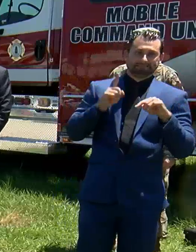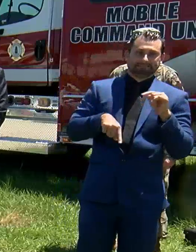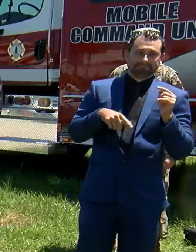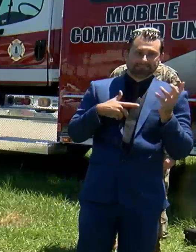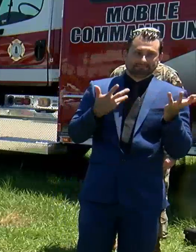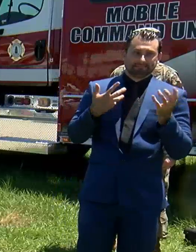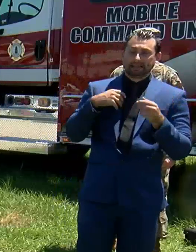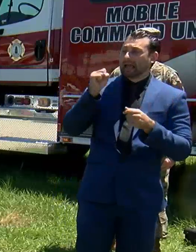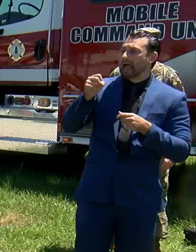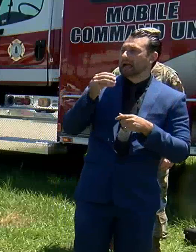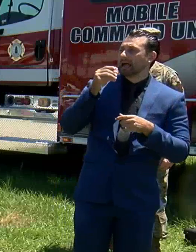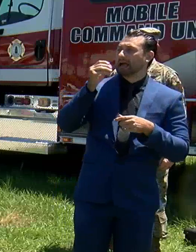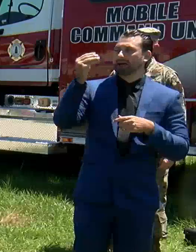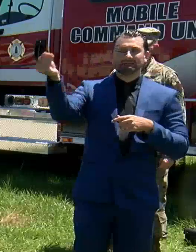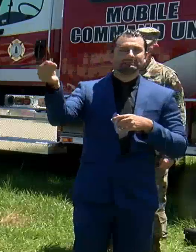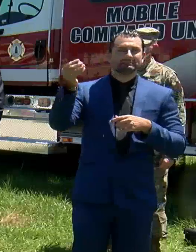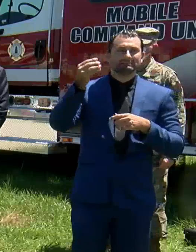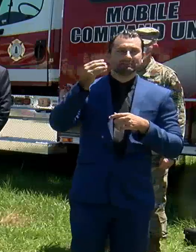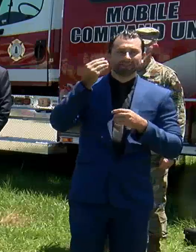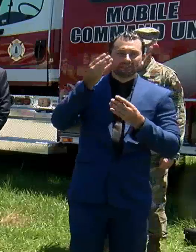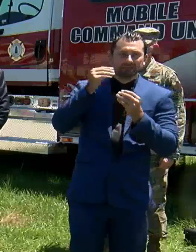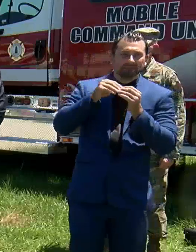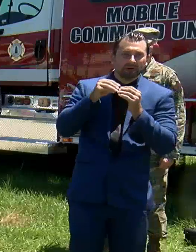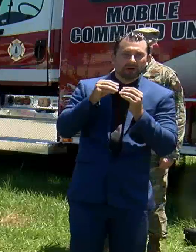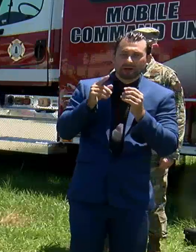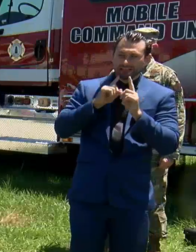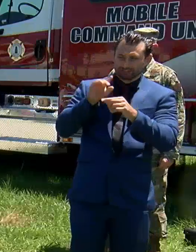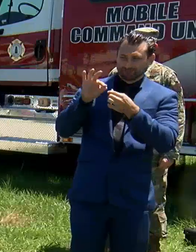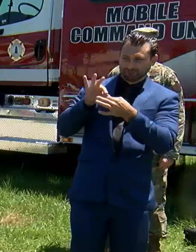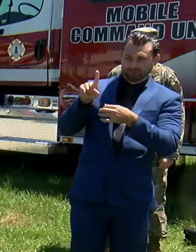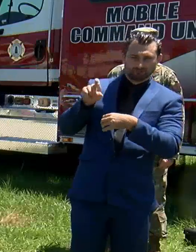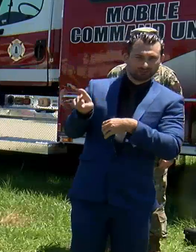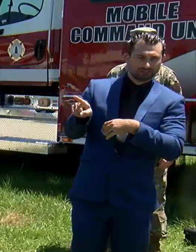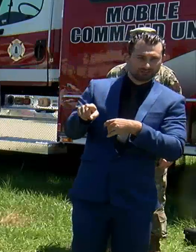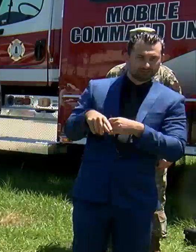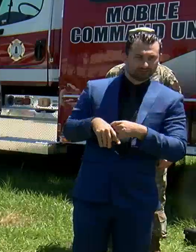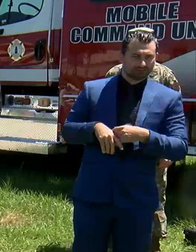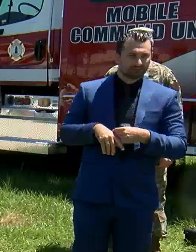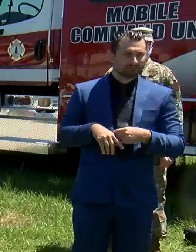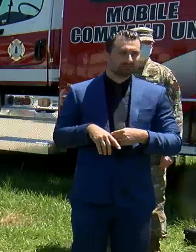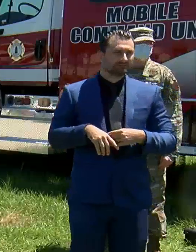behind you. See, give it, and then we'll get an answer today.